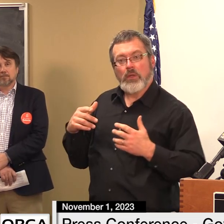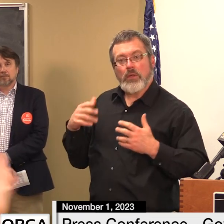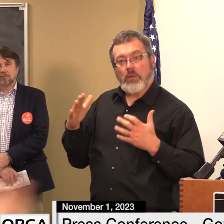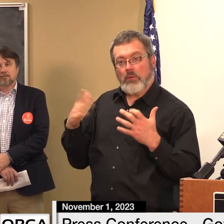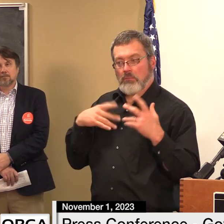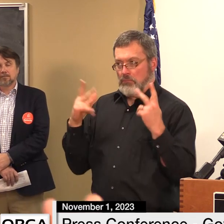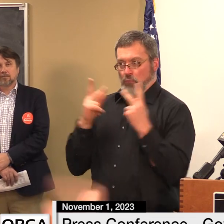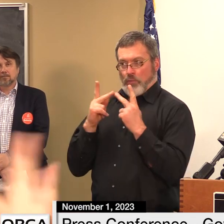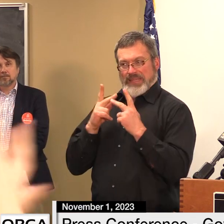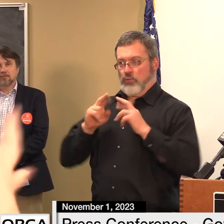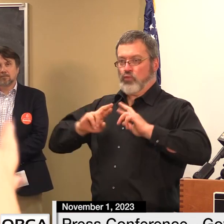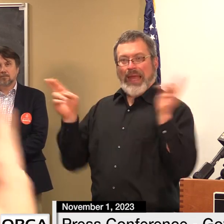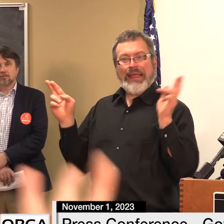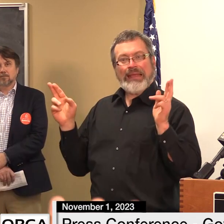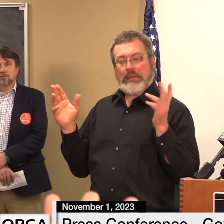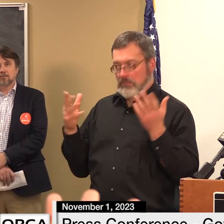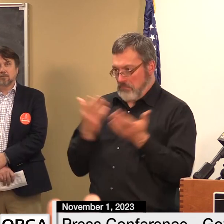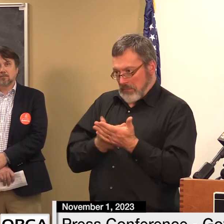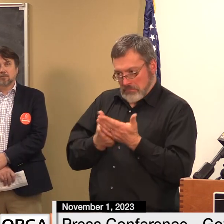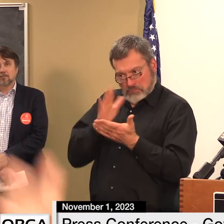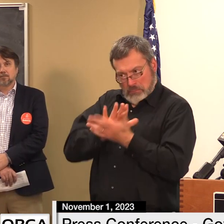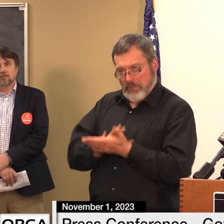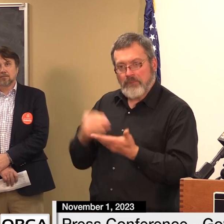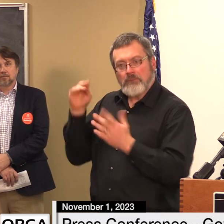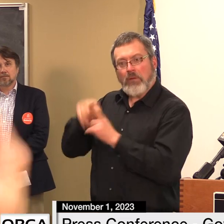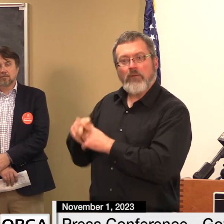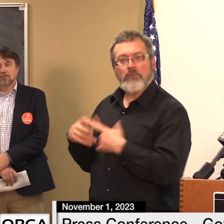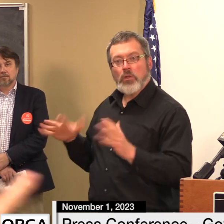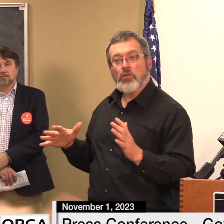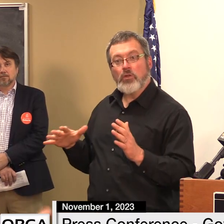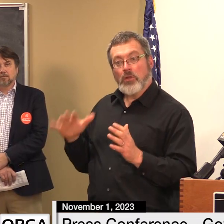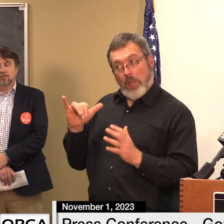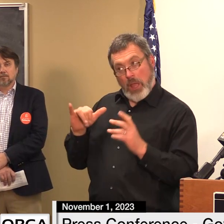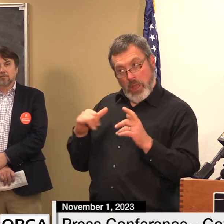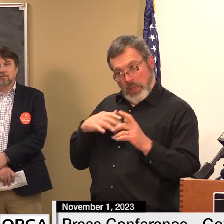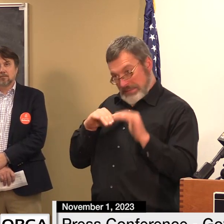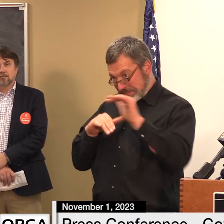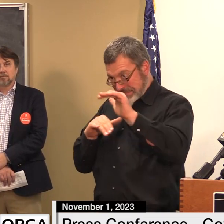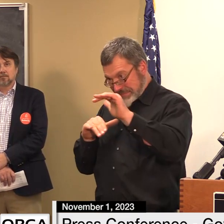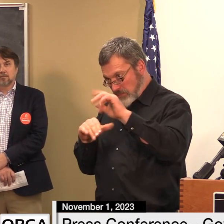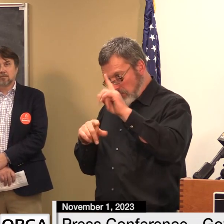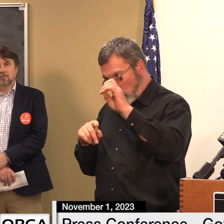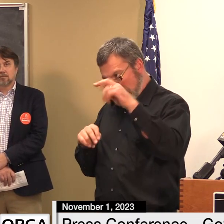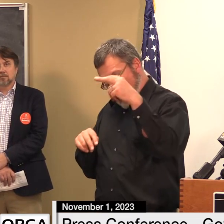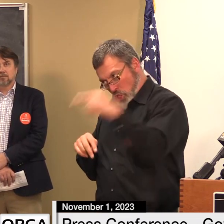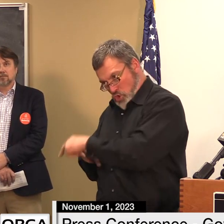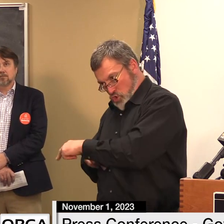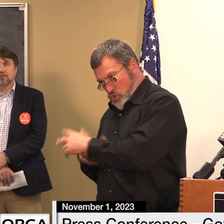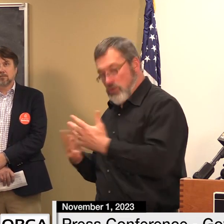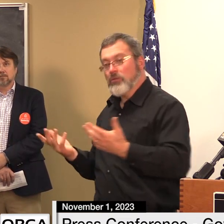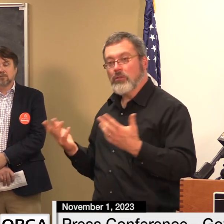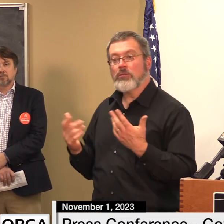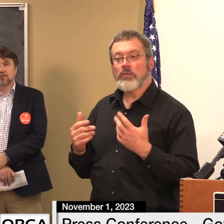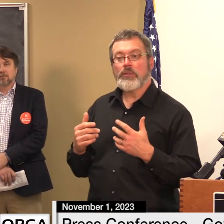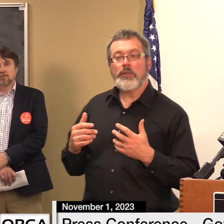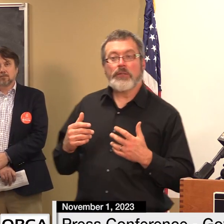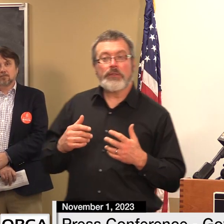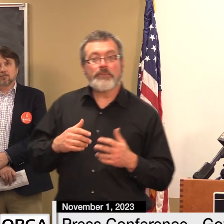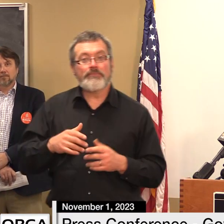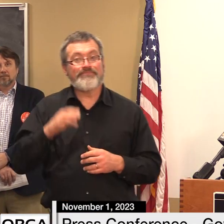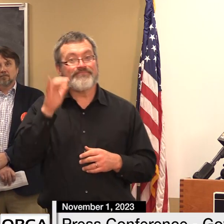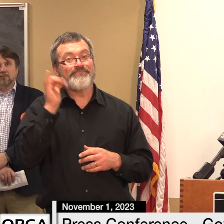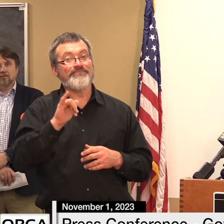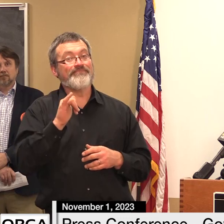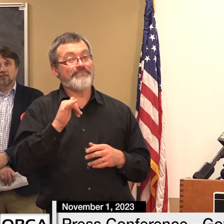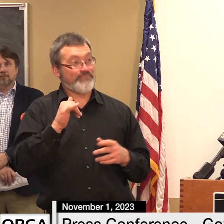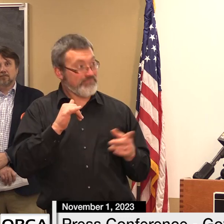So we hope that they will consider that one as well. That was going to be my follow-up. If you've heard anything